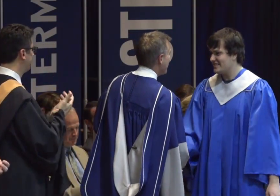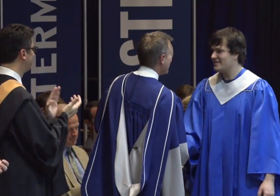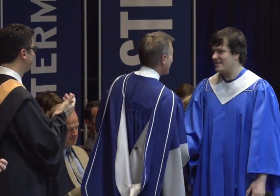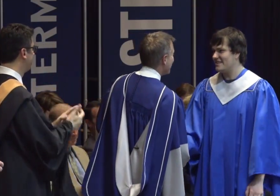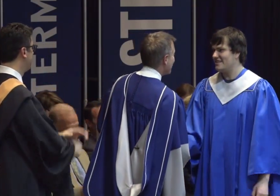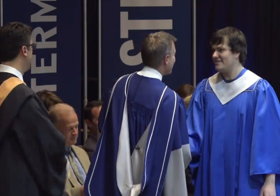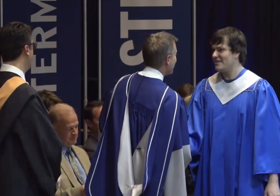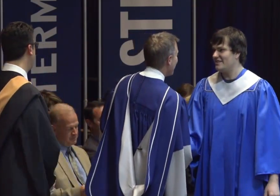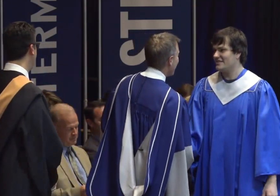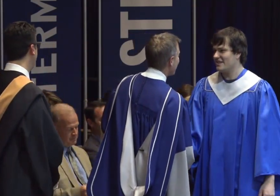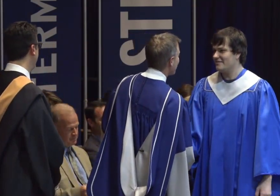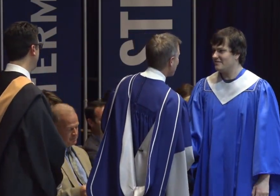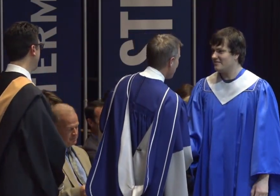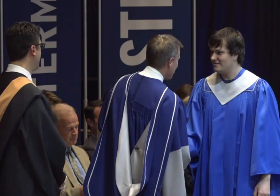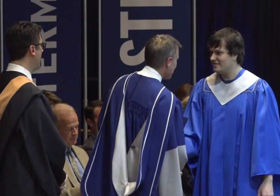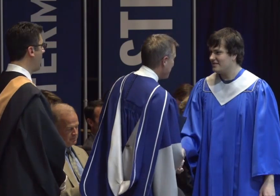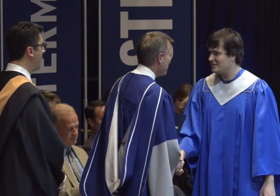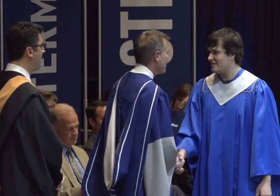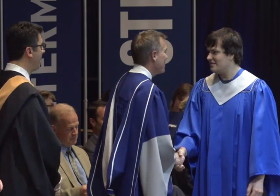You can come right up here.